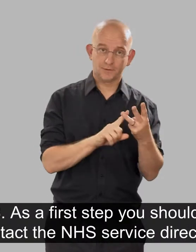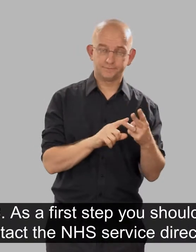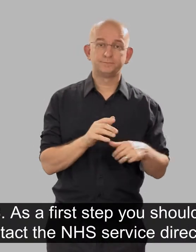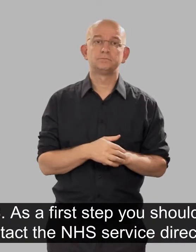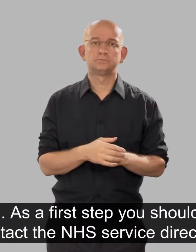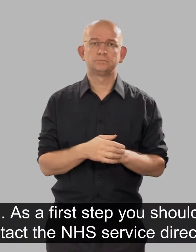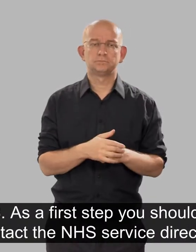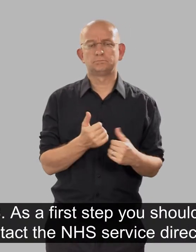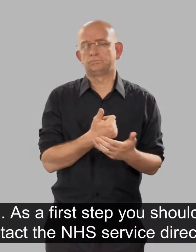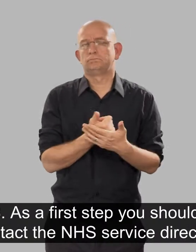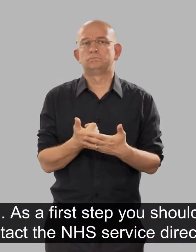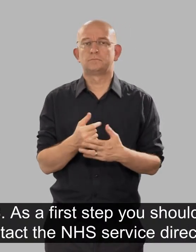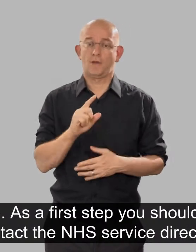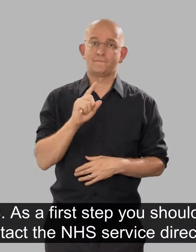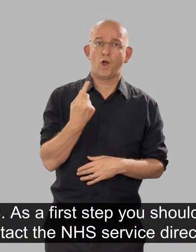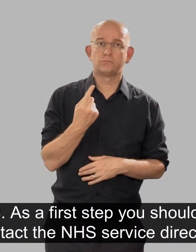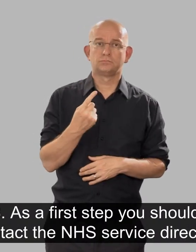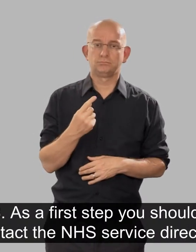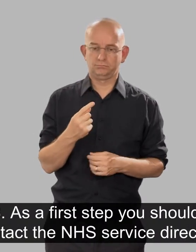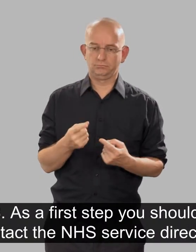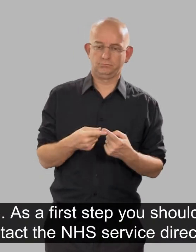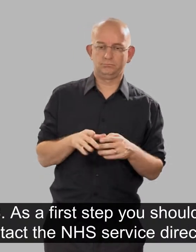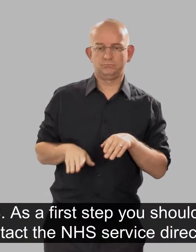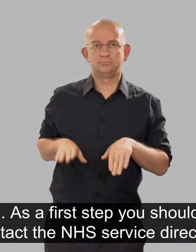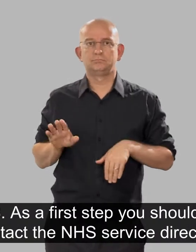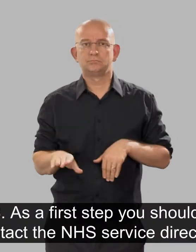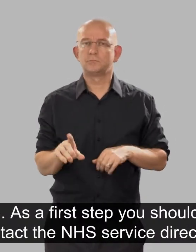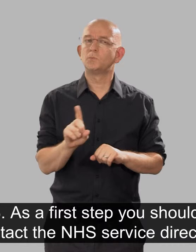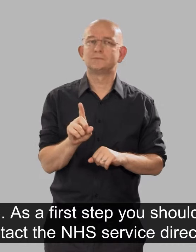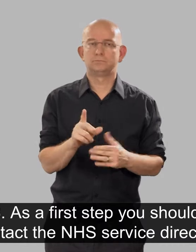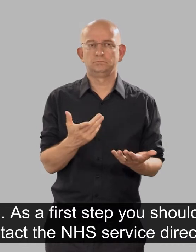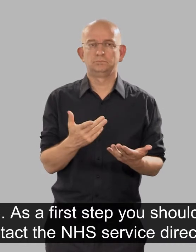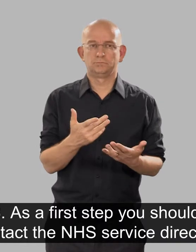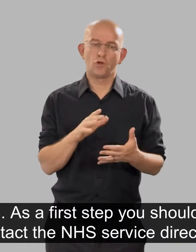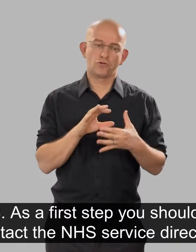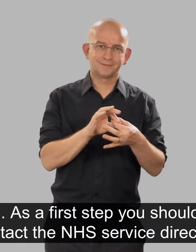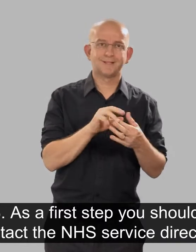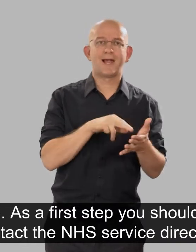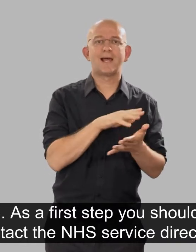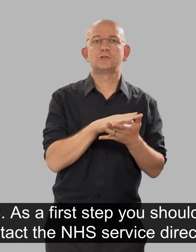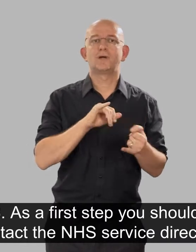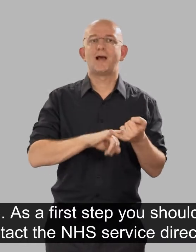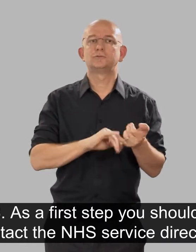Number 3. As a first step, you should contact the NHS service directly.